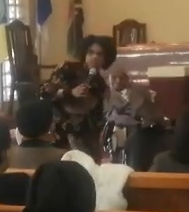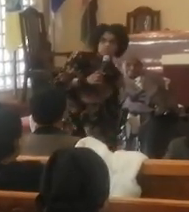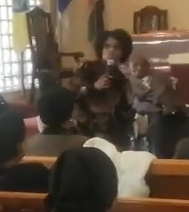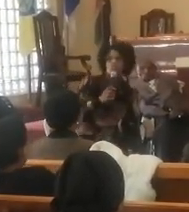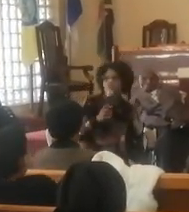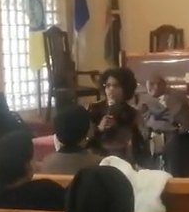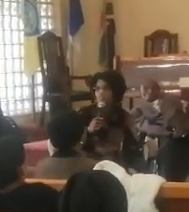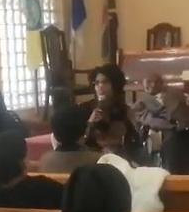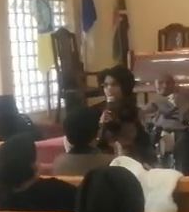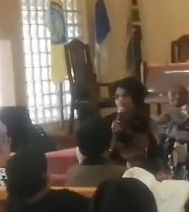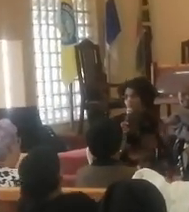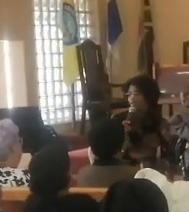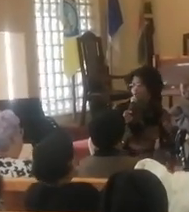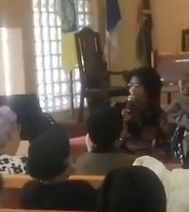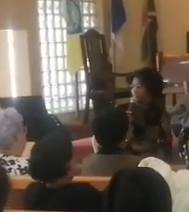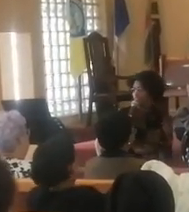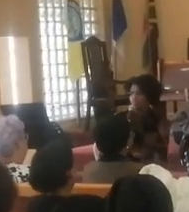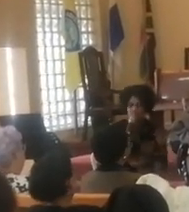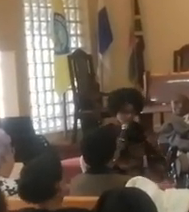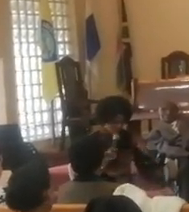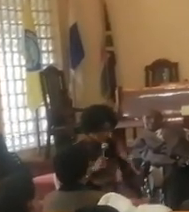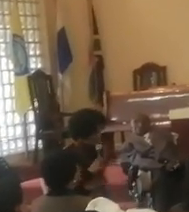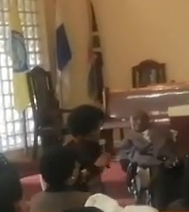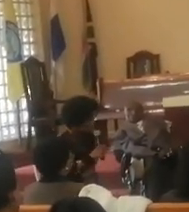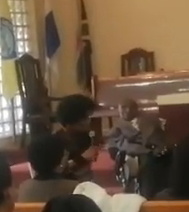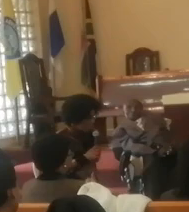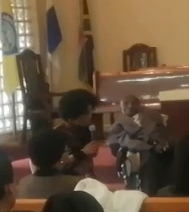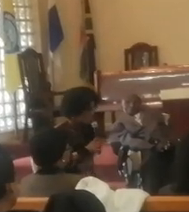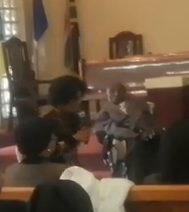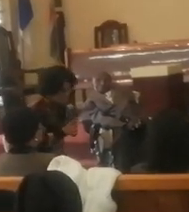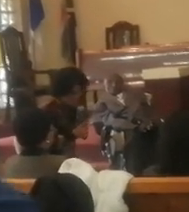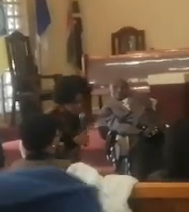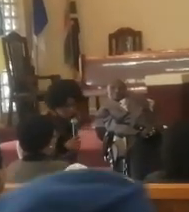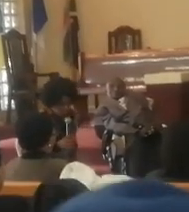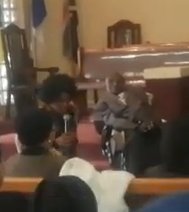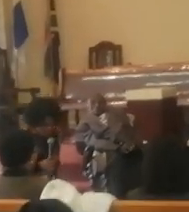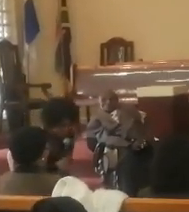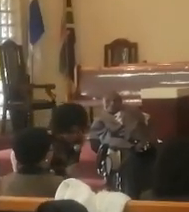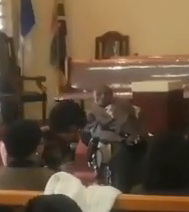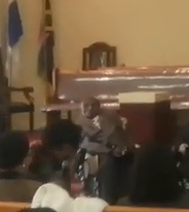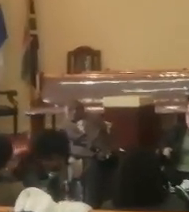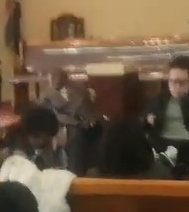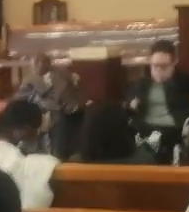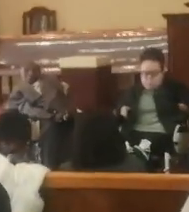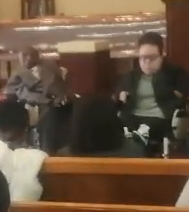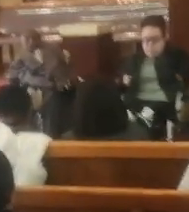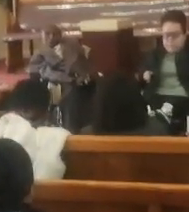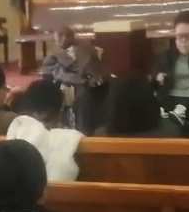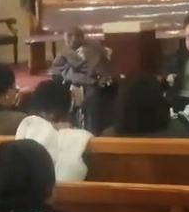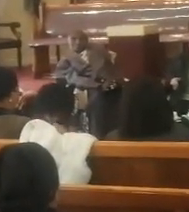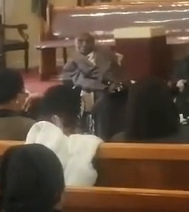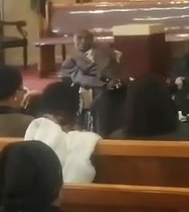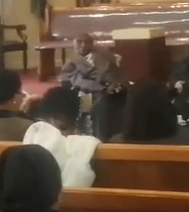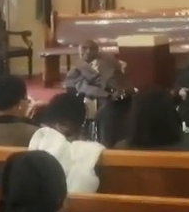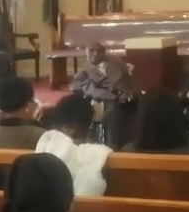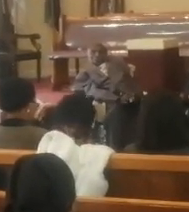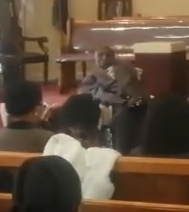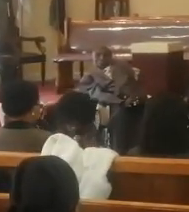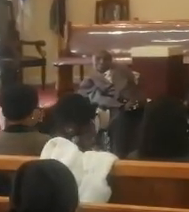I'm sure we have, I will be sitting down next, so that we're all on the same level with the panel. We